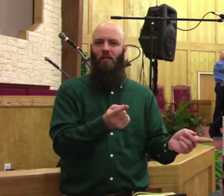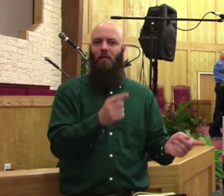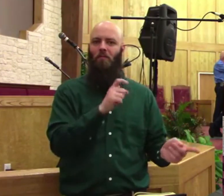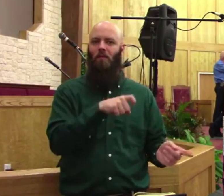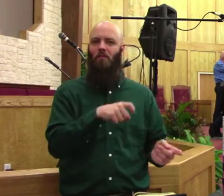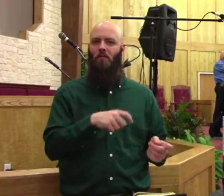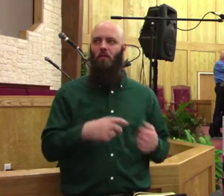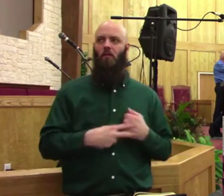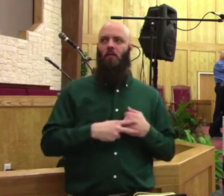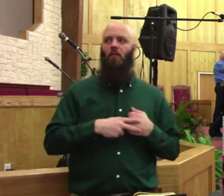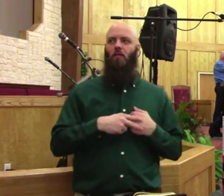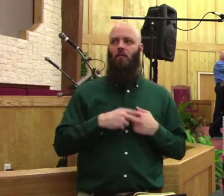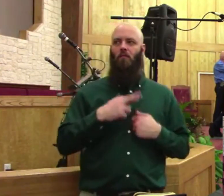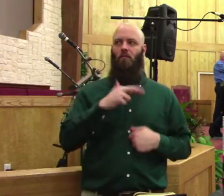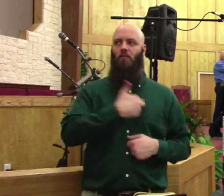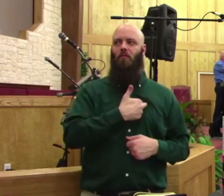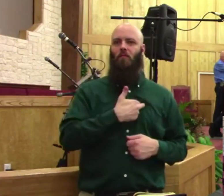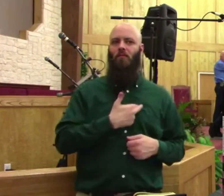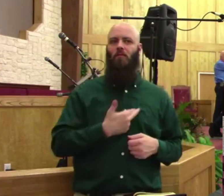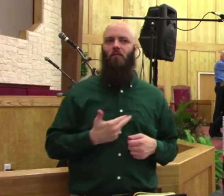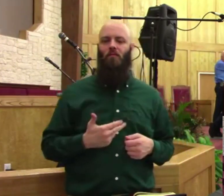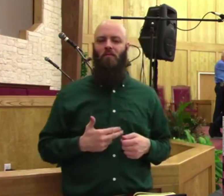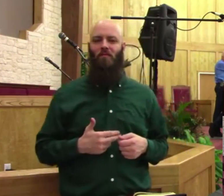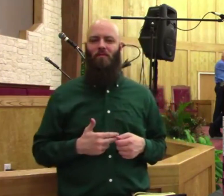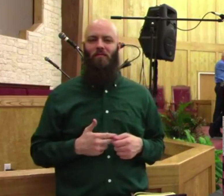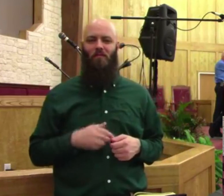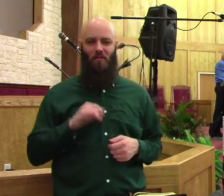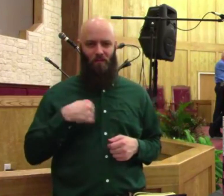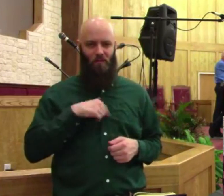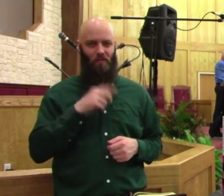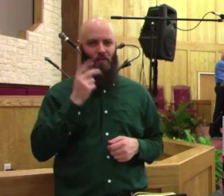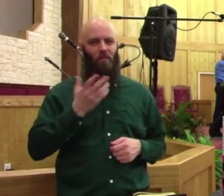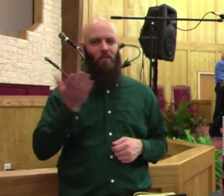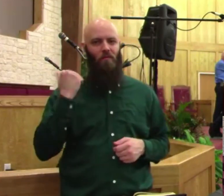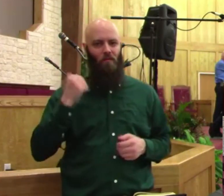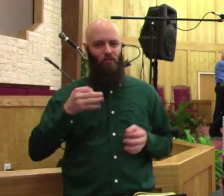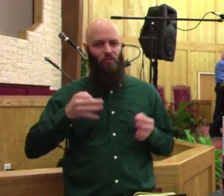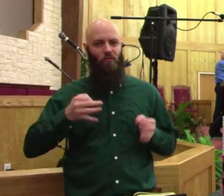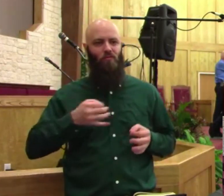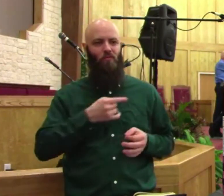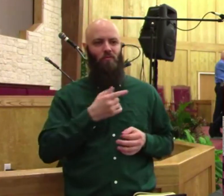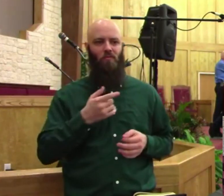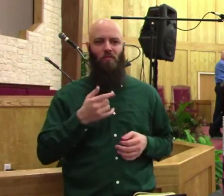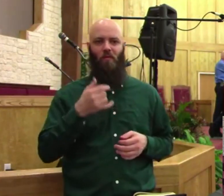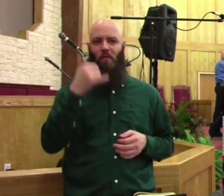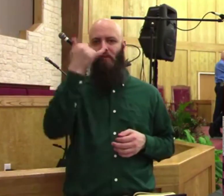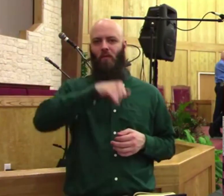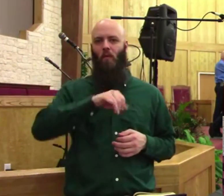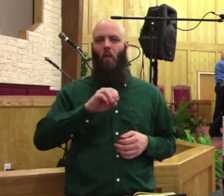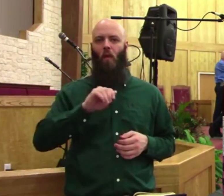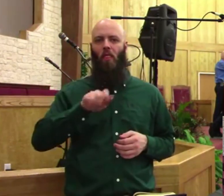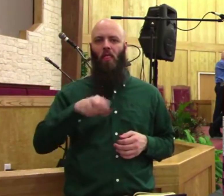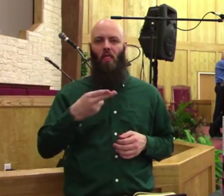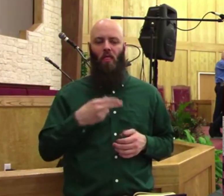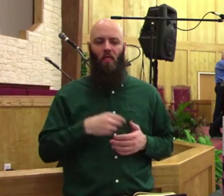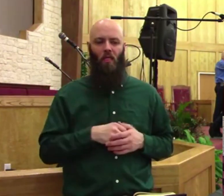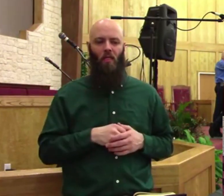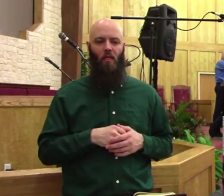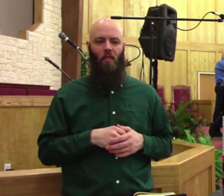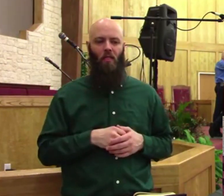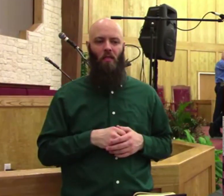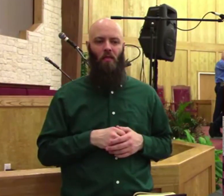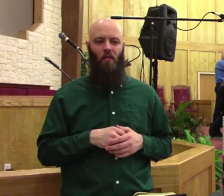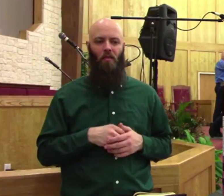face. We've seen that. We saw that in Judges with this foolish oath. Herod Antipas,